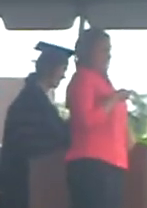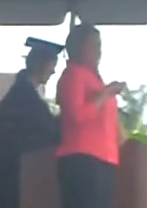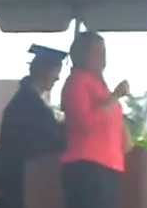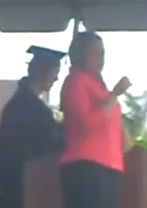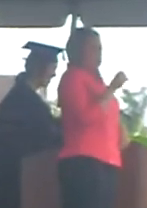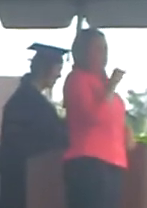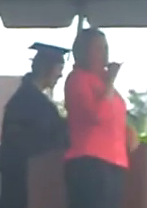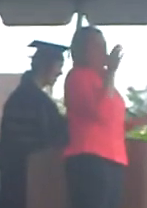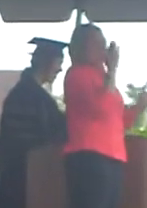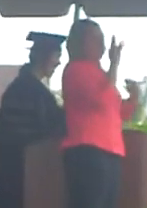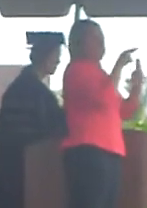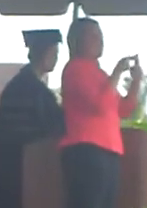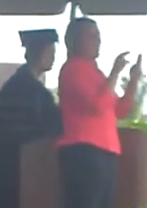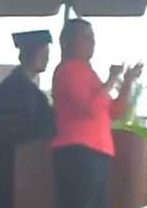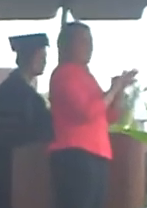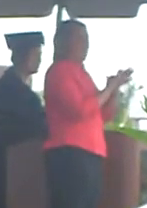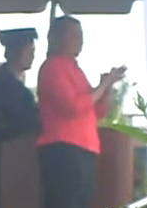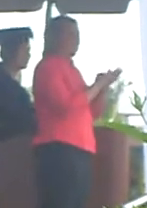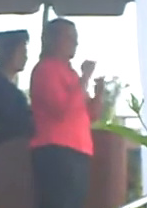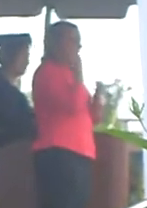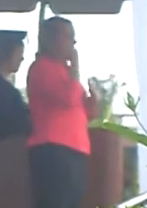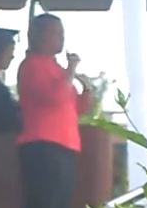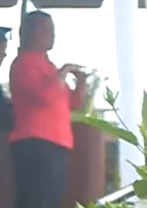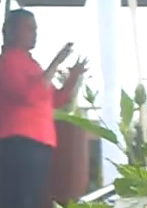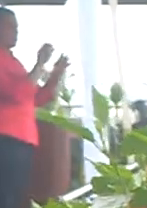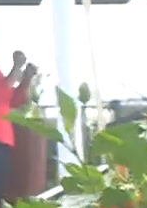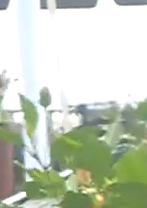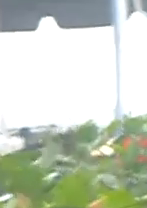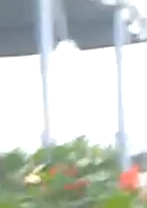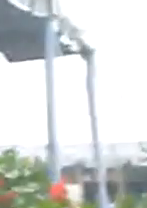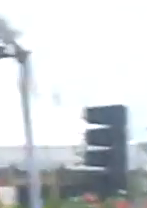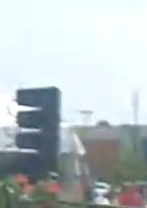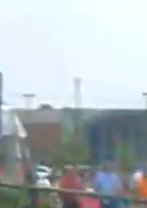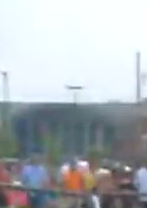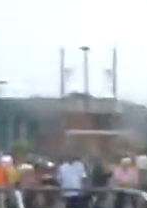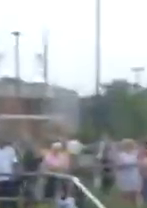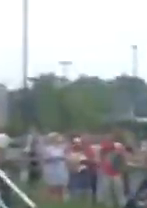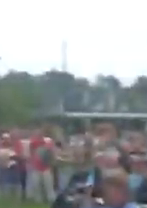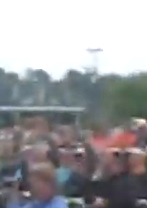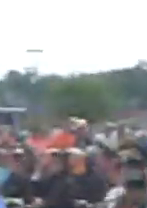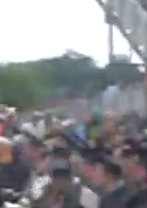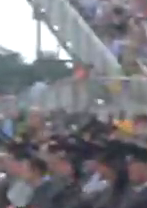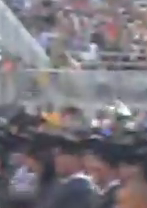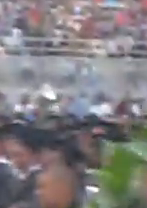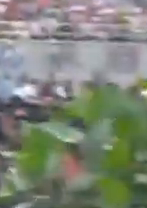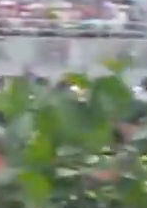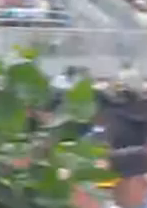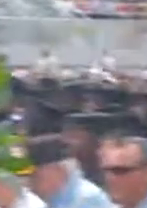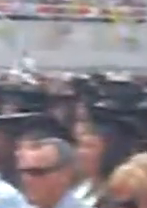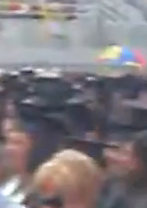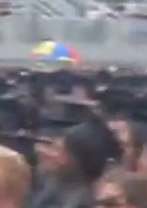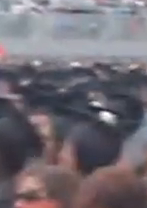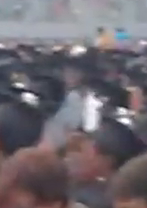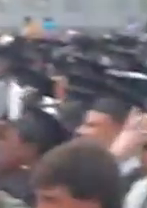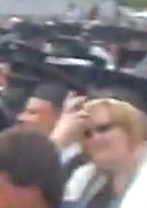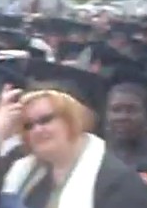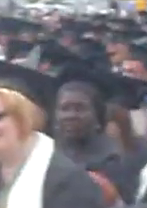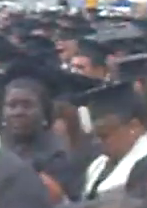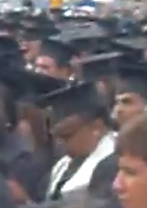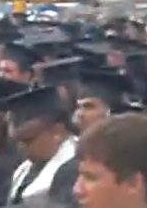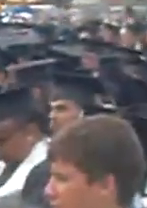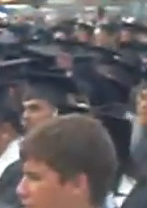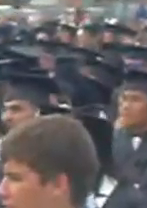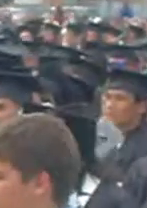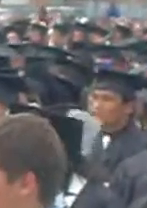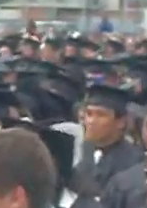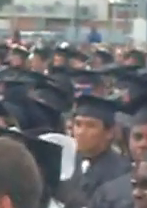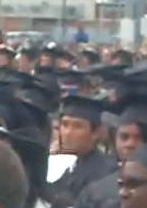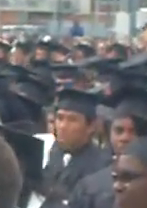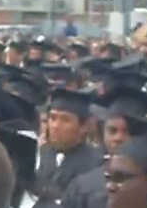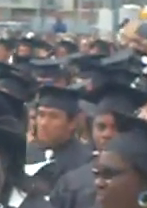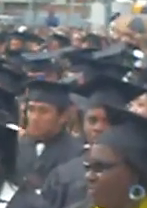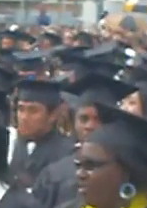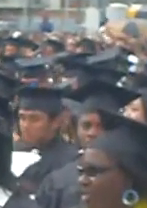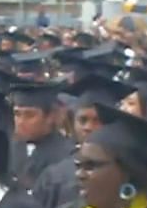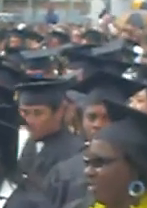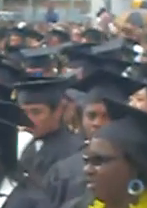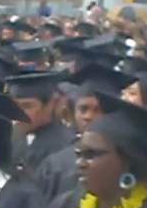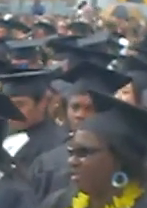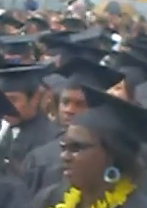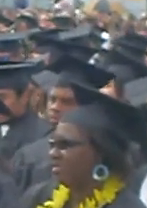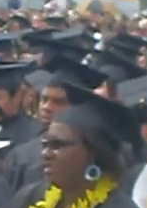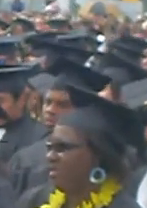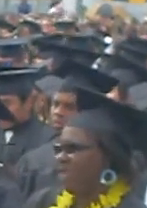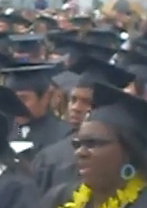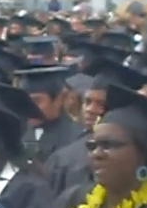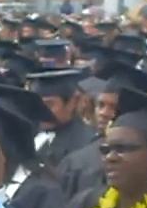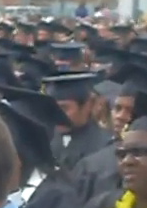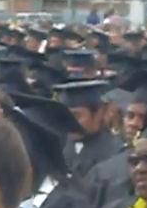Seriously, though, I hope you know that life is what you make it. You determine where and how far you go from this point on. And it's going to be